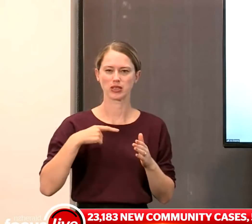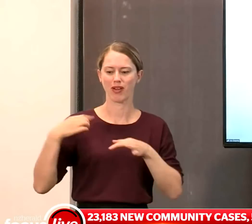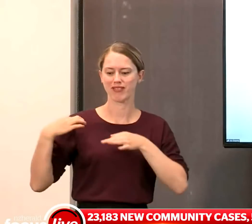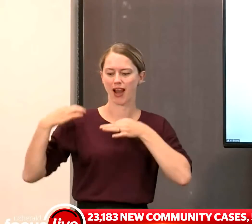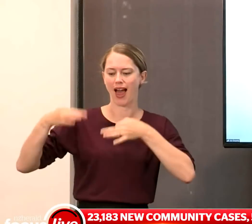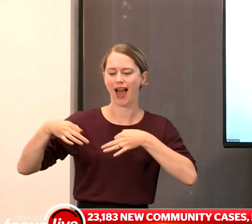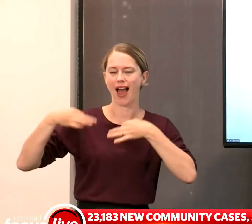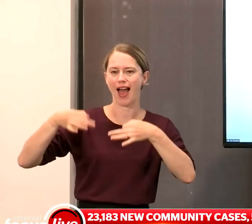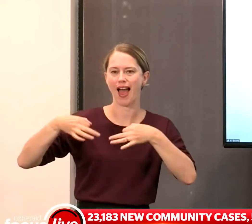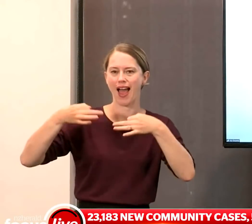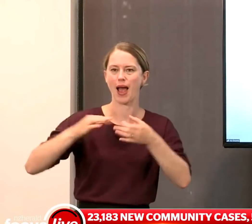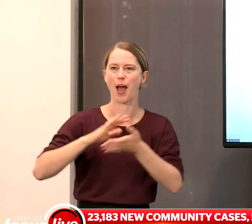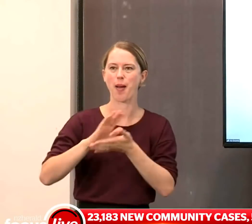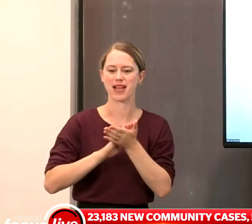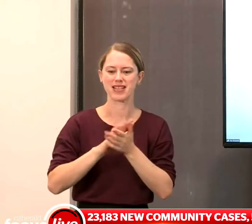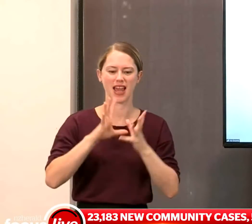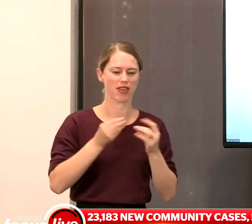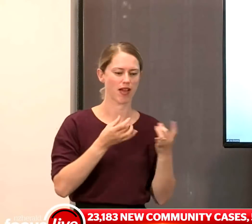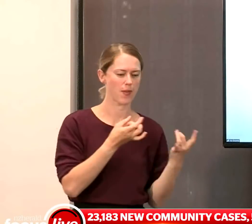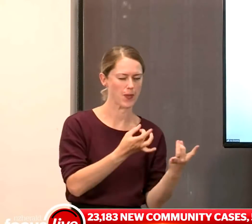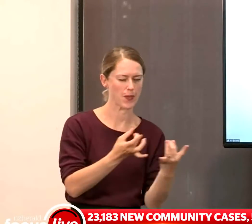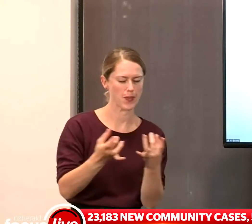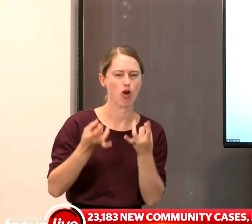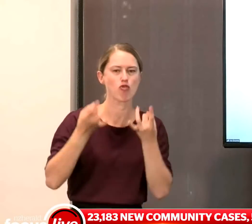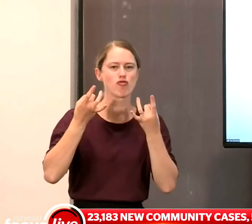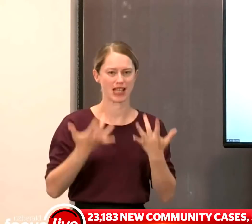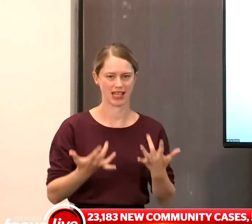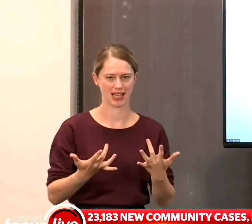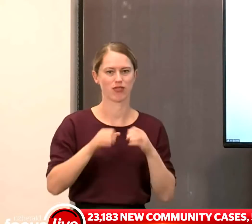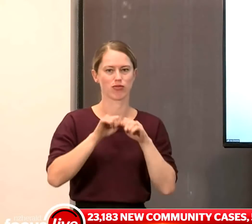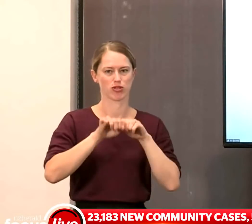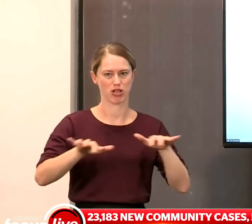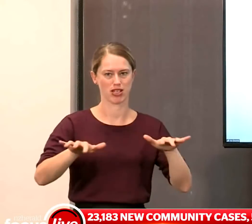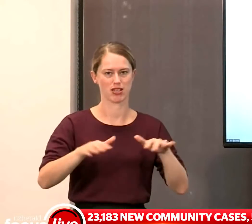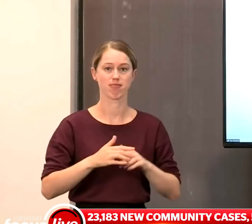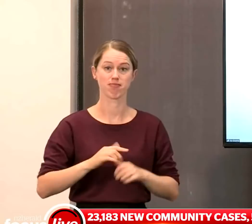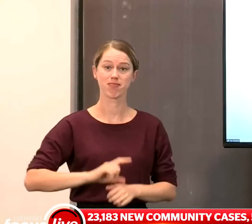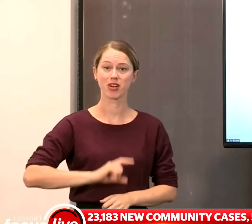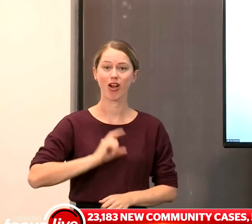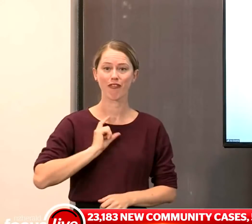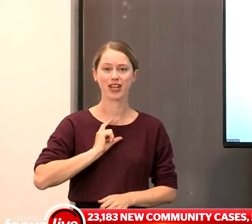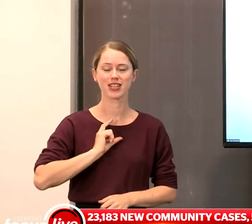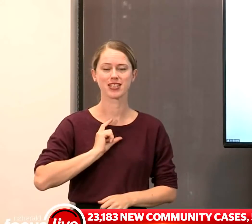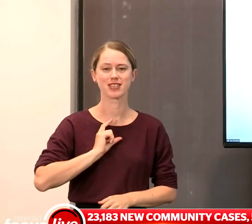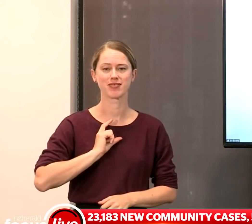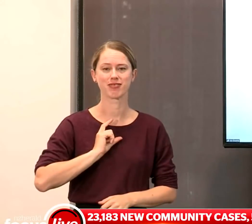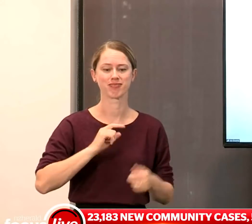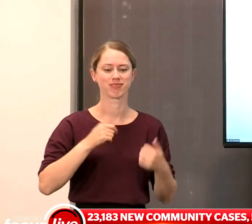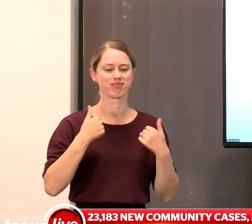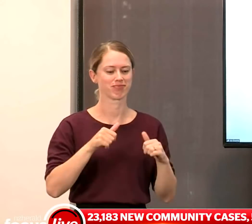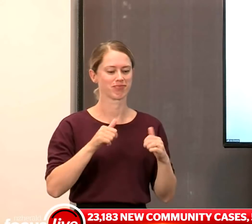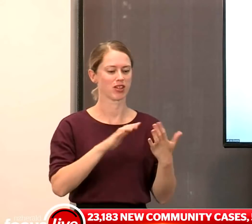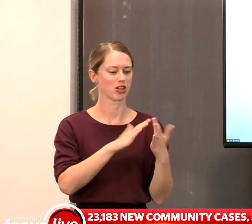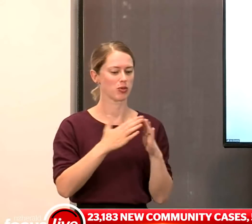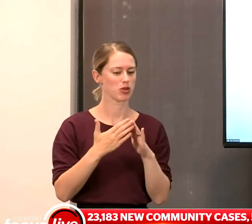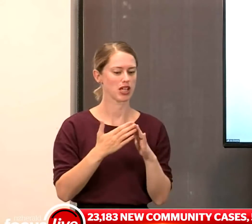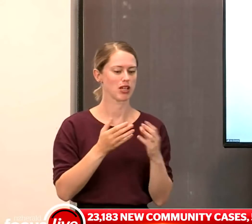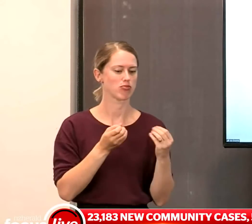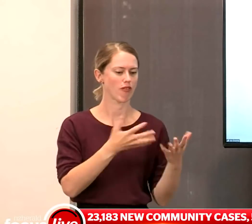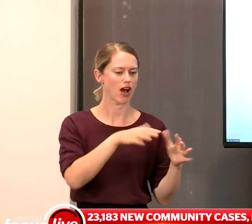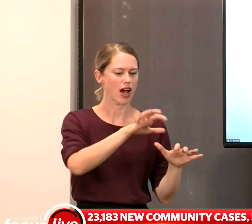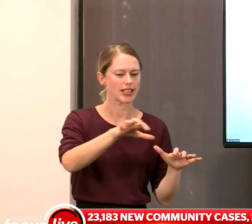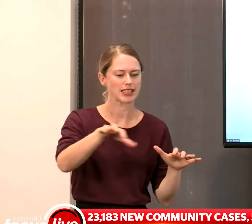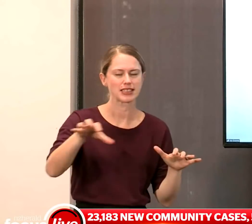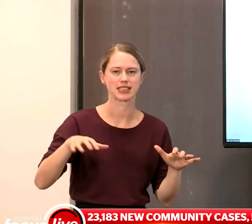we have gained for when we're getting this large number of cases. So I'm confident that we have a community